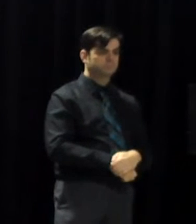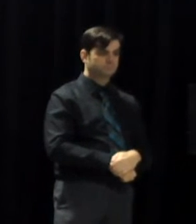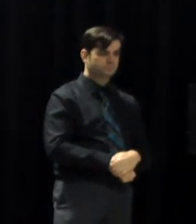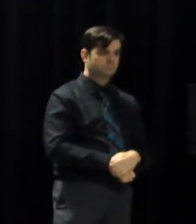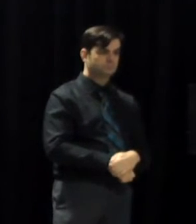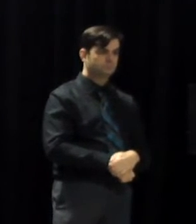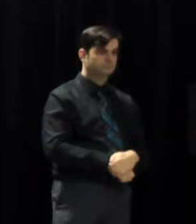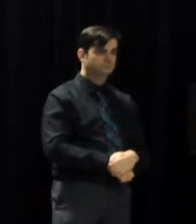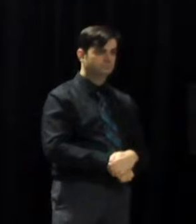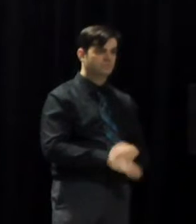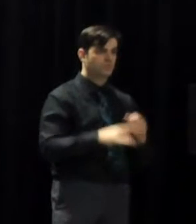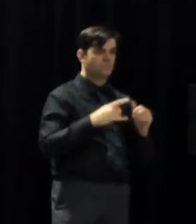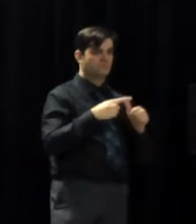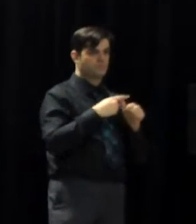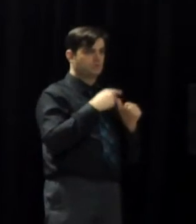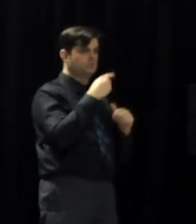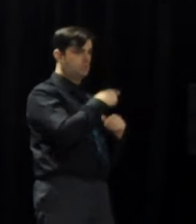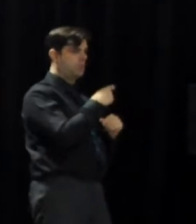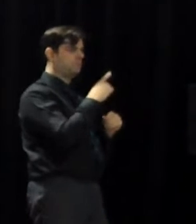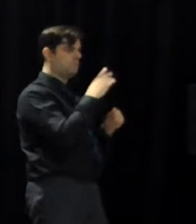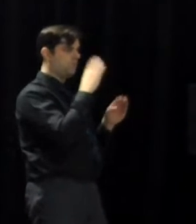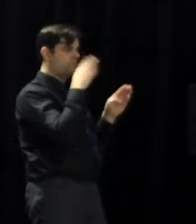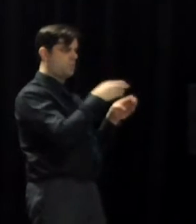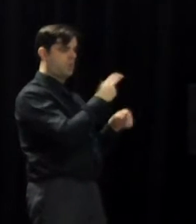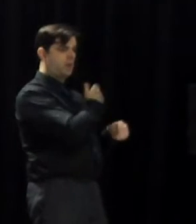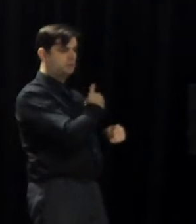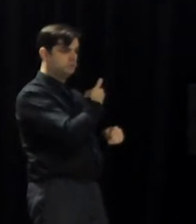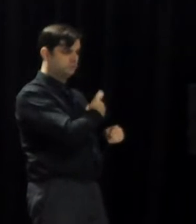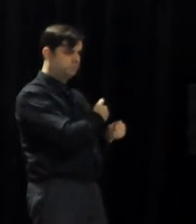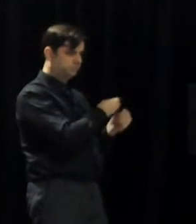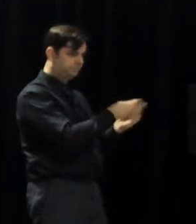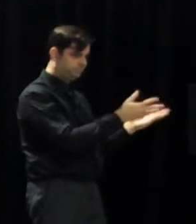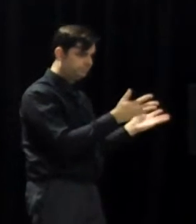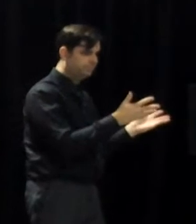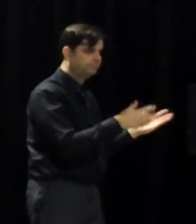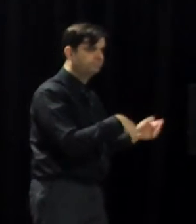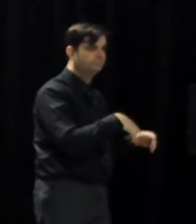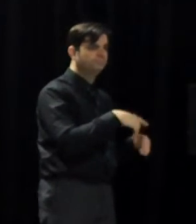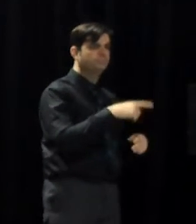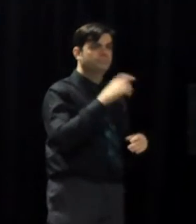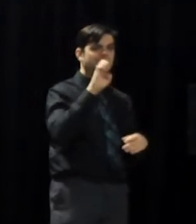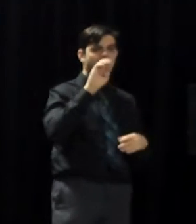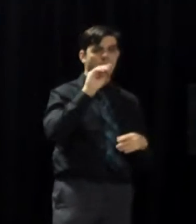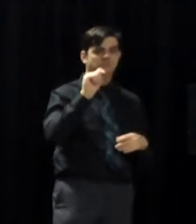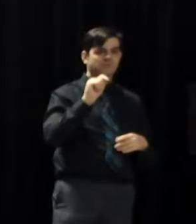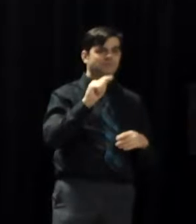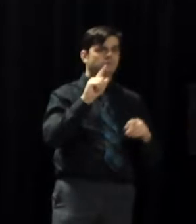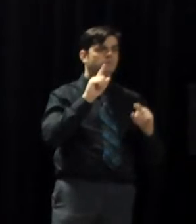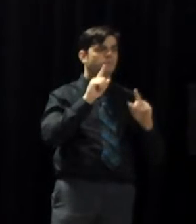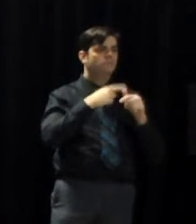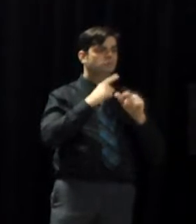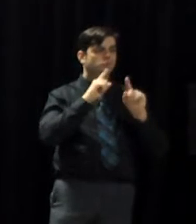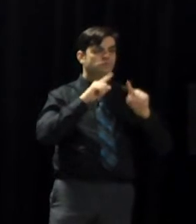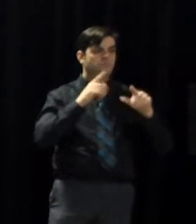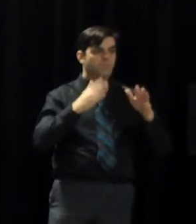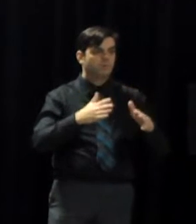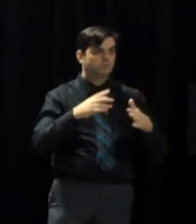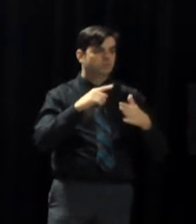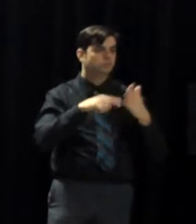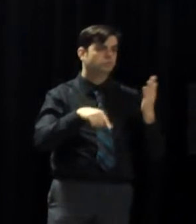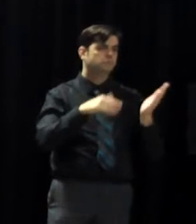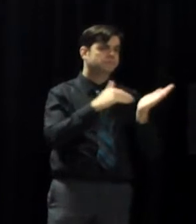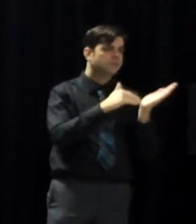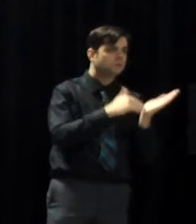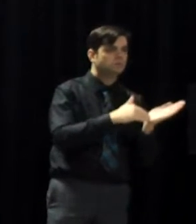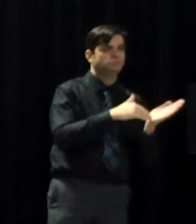to take it, to get the first responders and the healthcare professionals done. How quickly might you need places like Shoppingtown Mall or